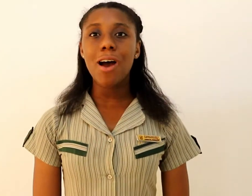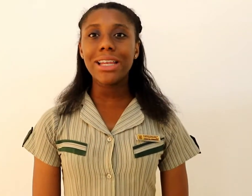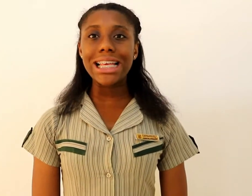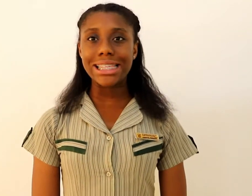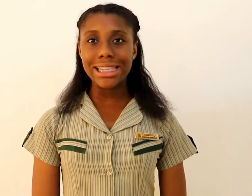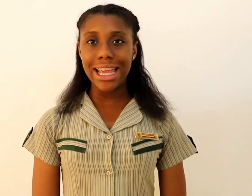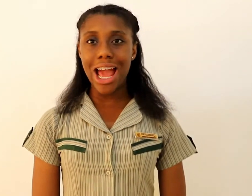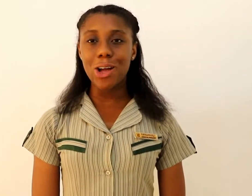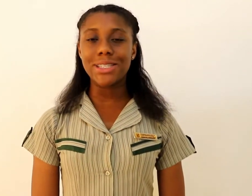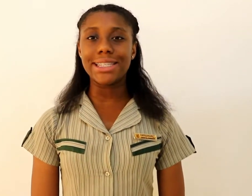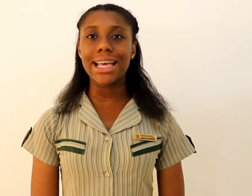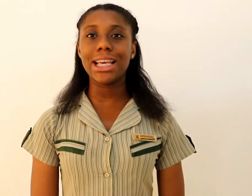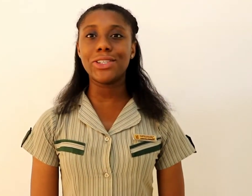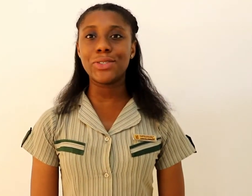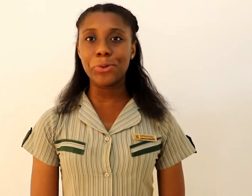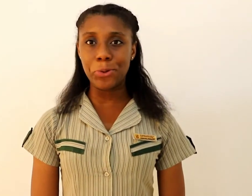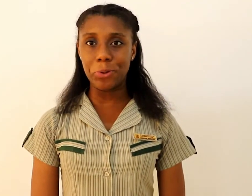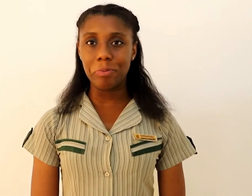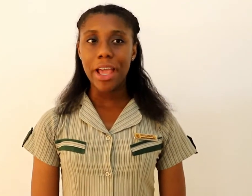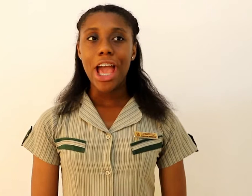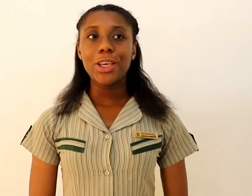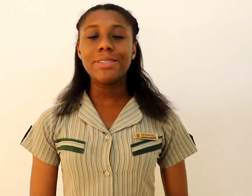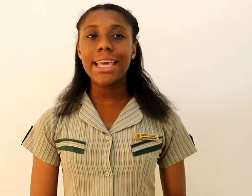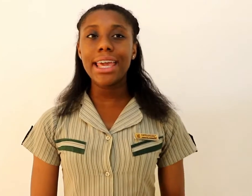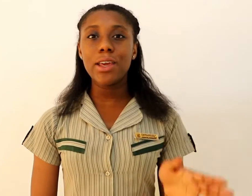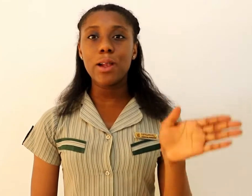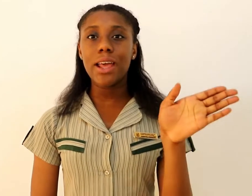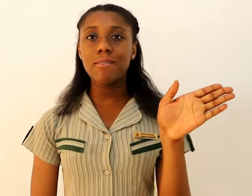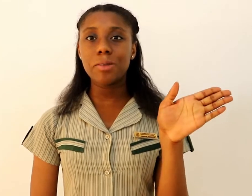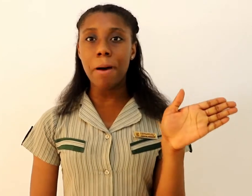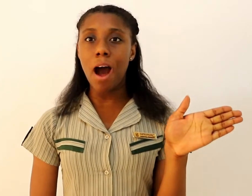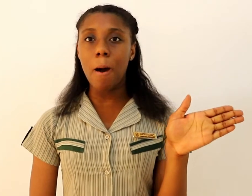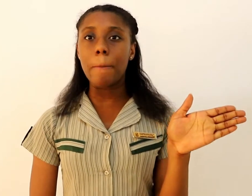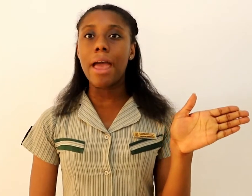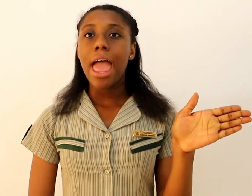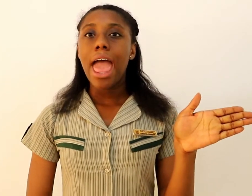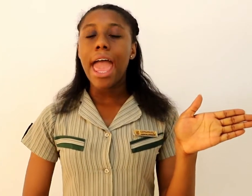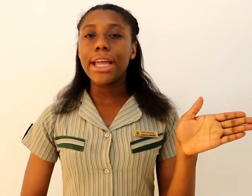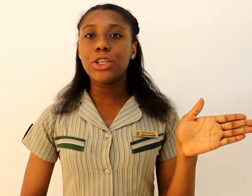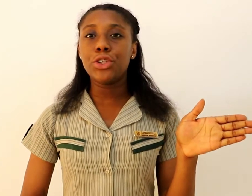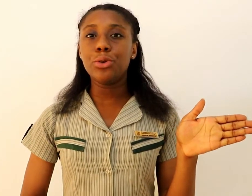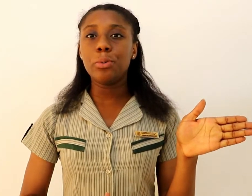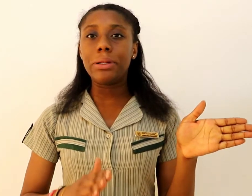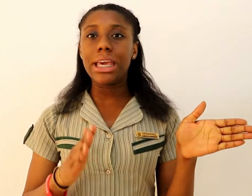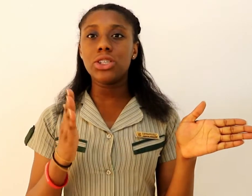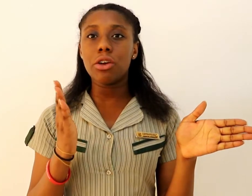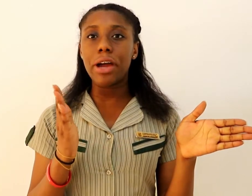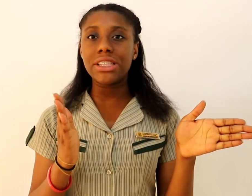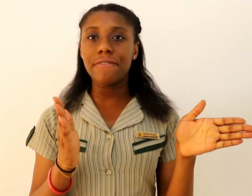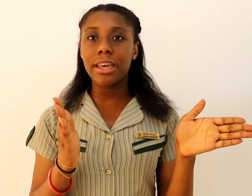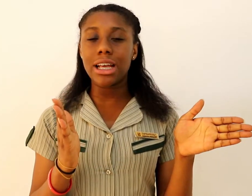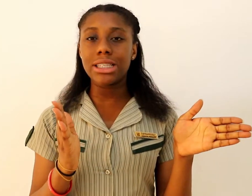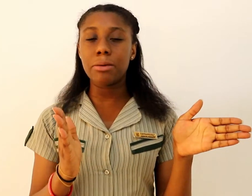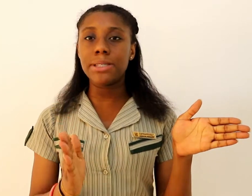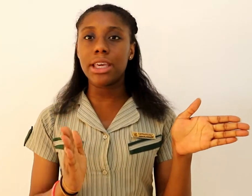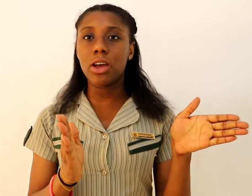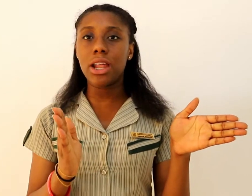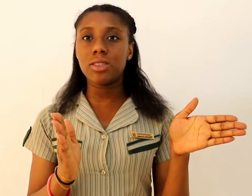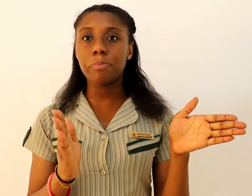Now let's learn how to sign school. You take your left palm and you place your right fingertips in your left